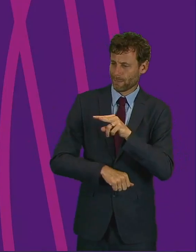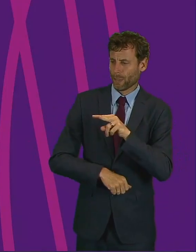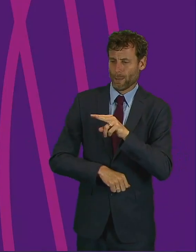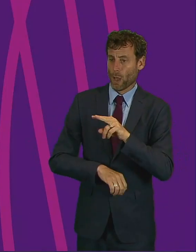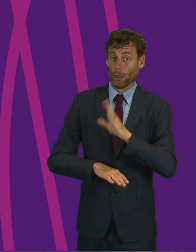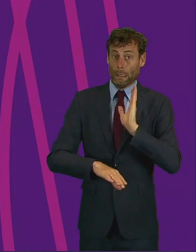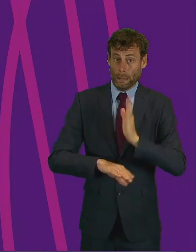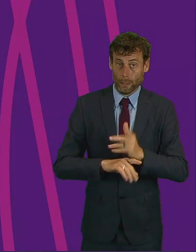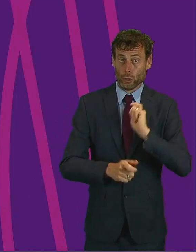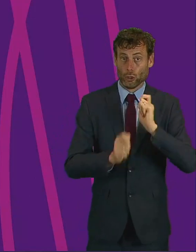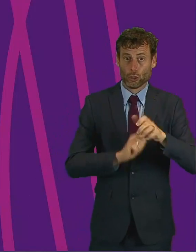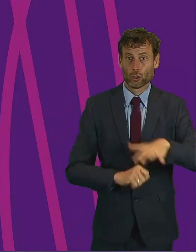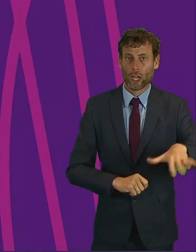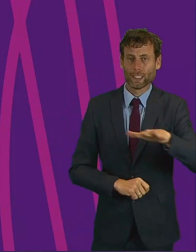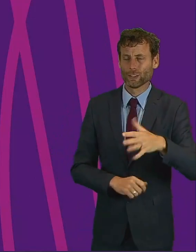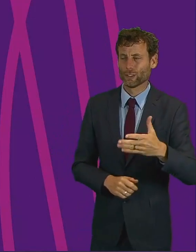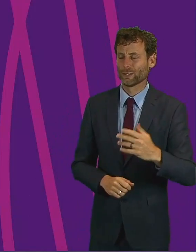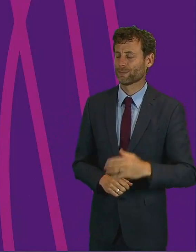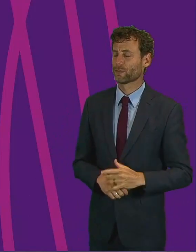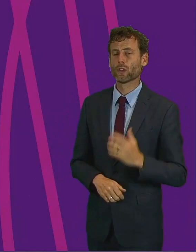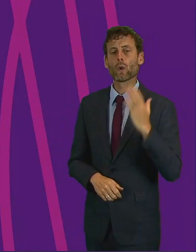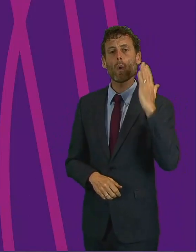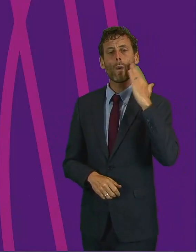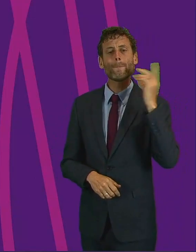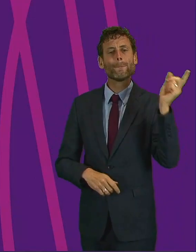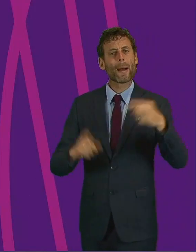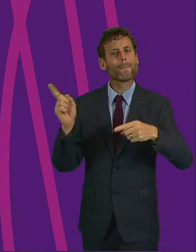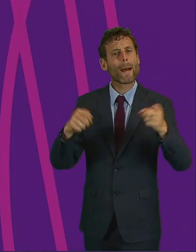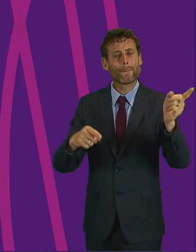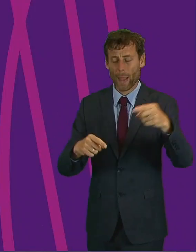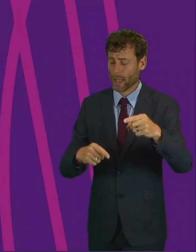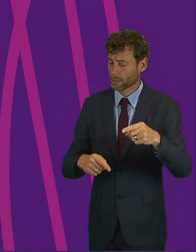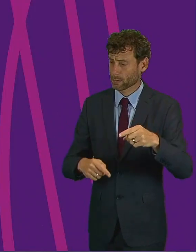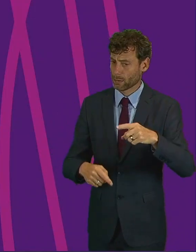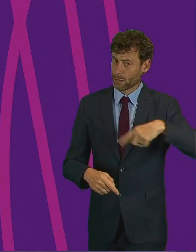the lockdown, what confidence can these workers